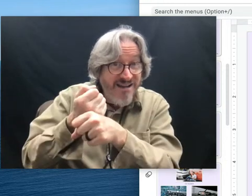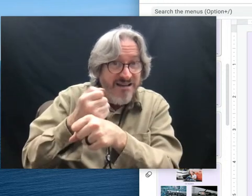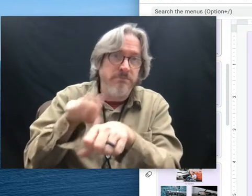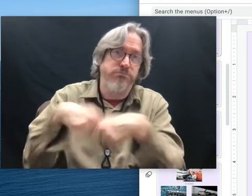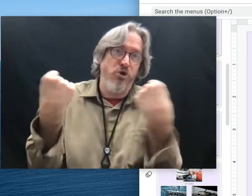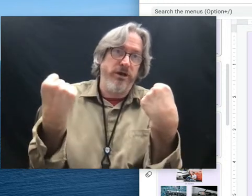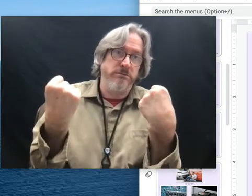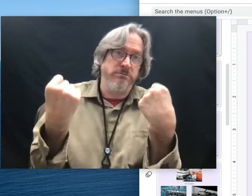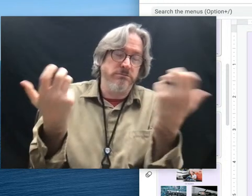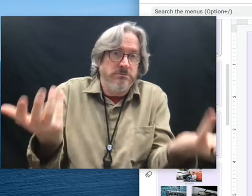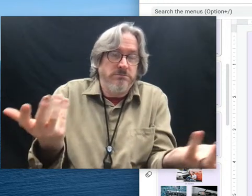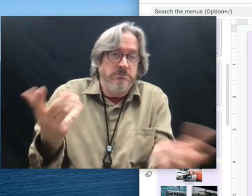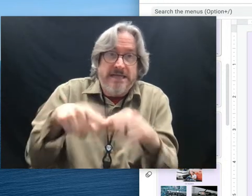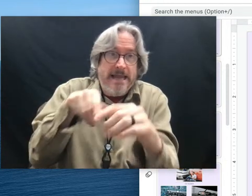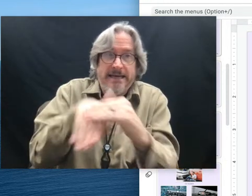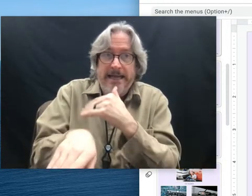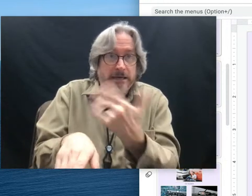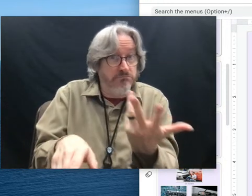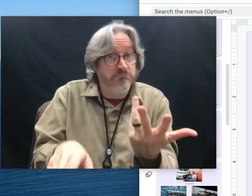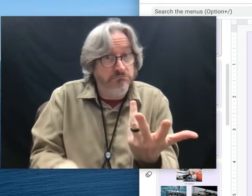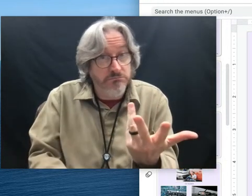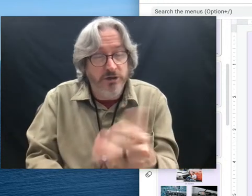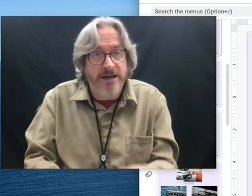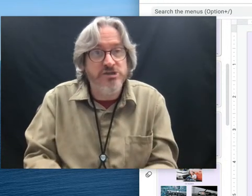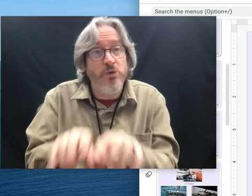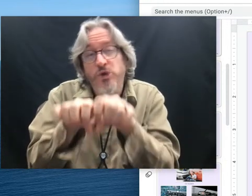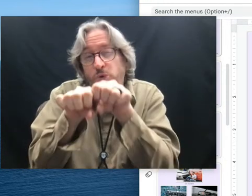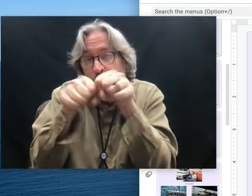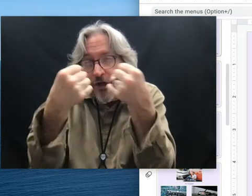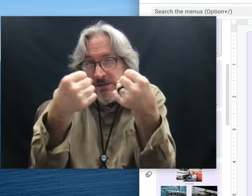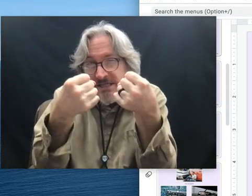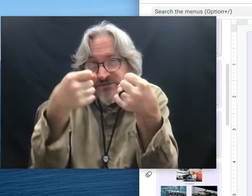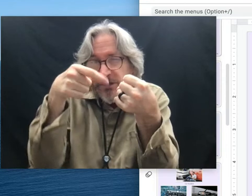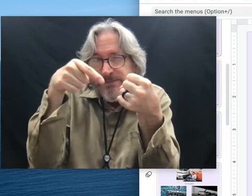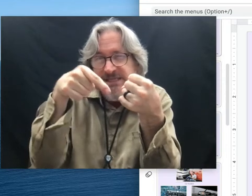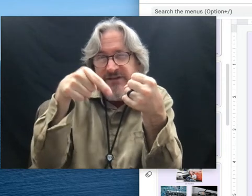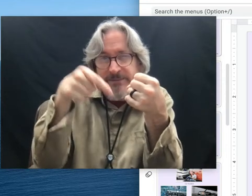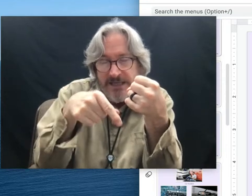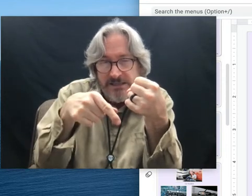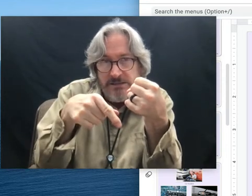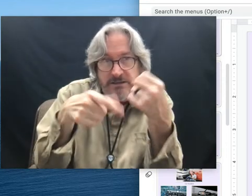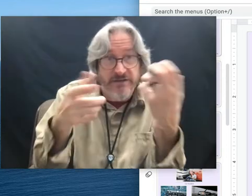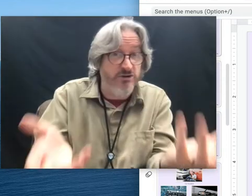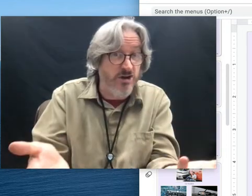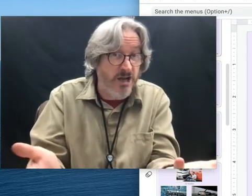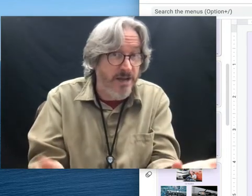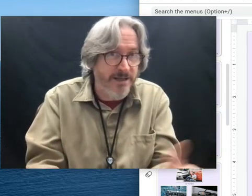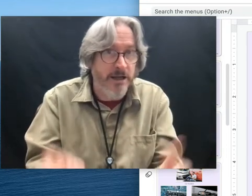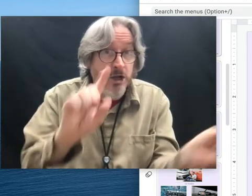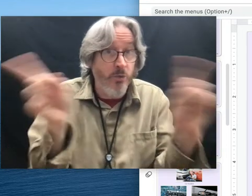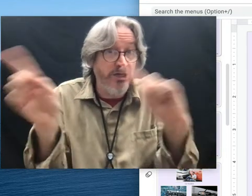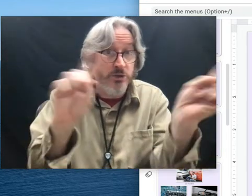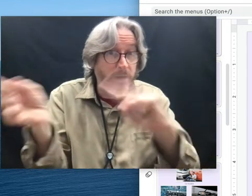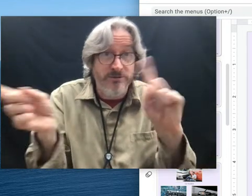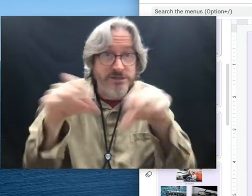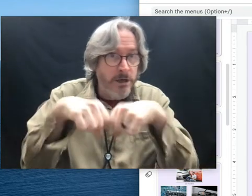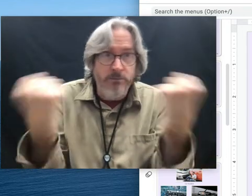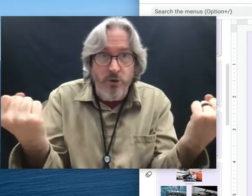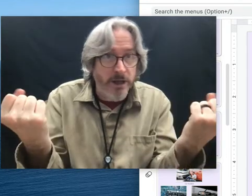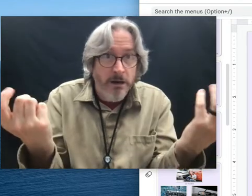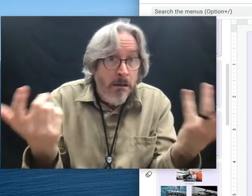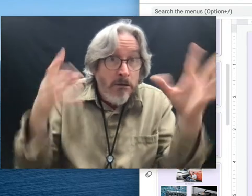lock, broken. Can't get in. Okay, so you could use this for a specific piece if you're talking about that. Windshield